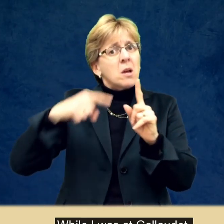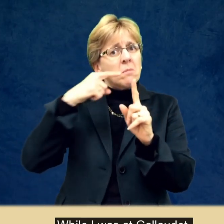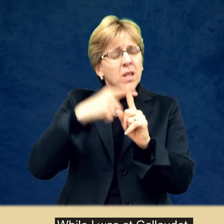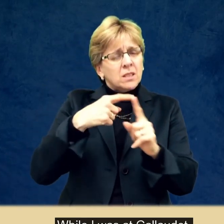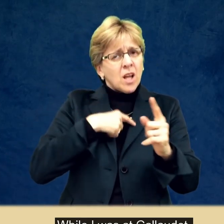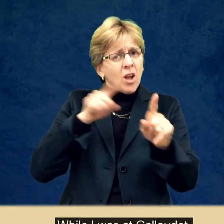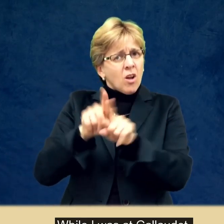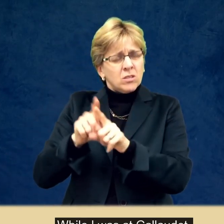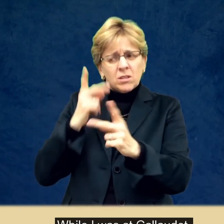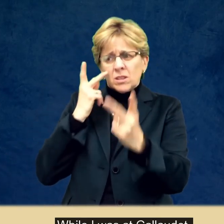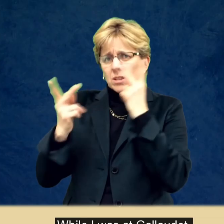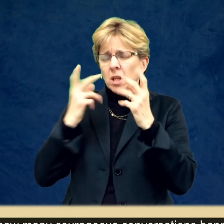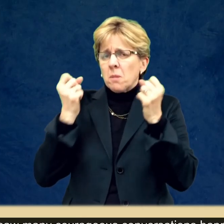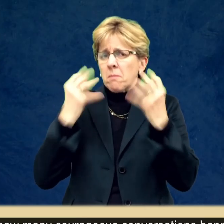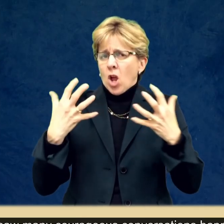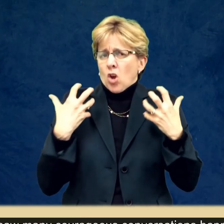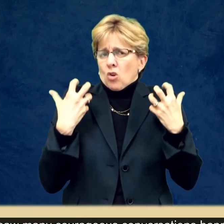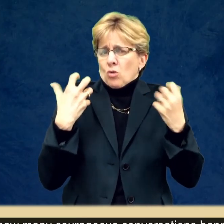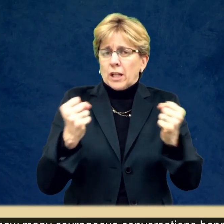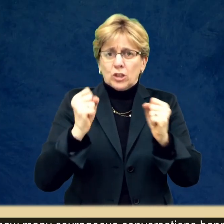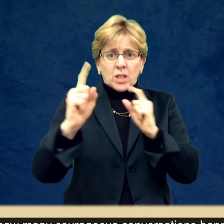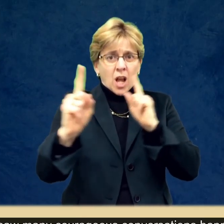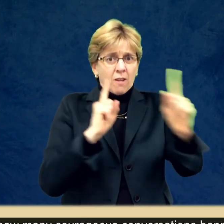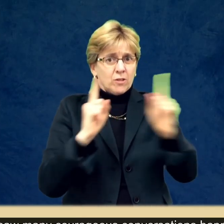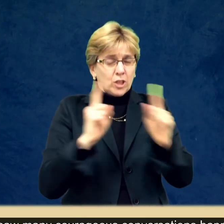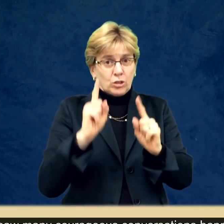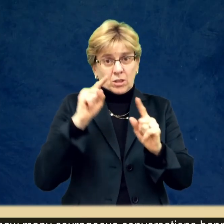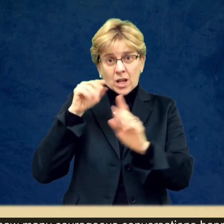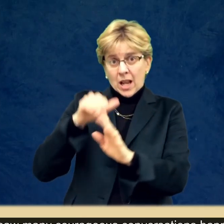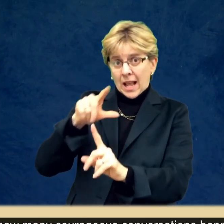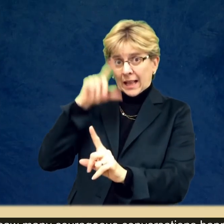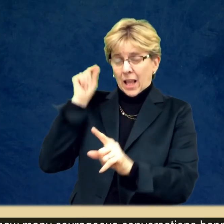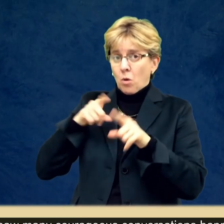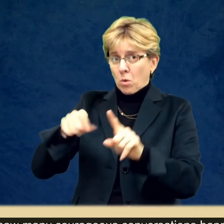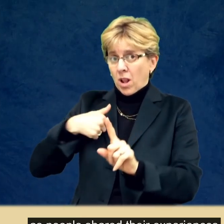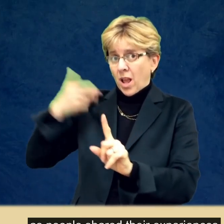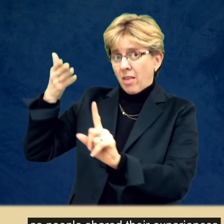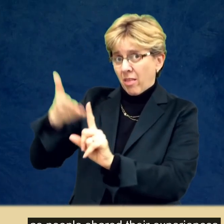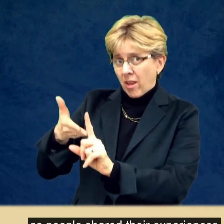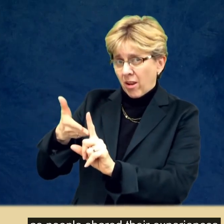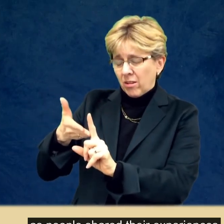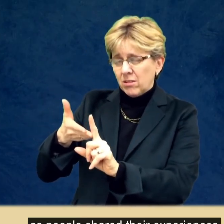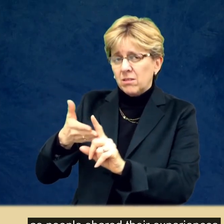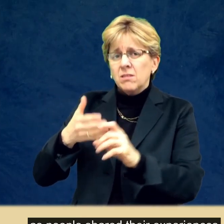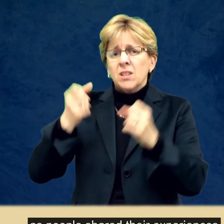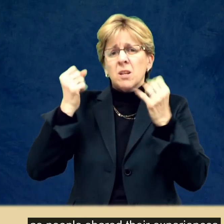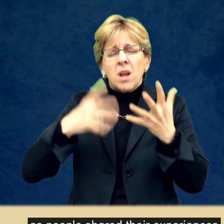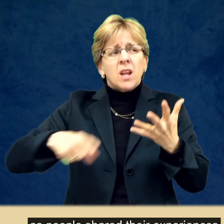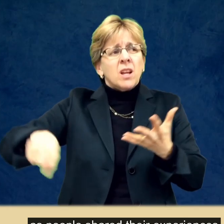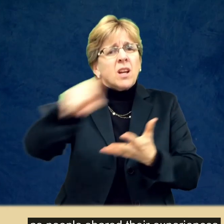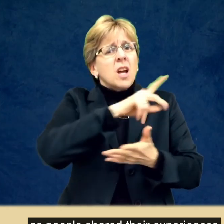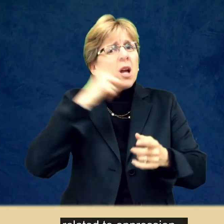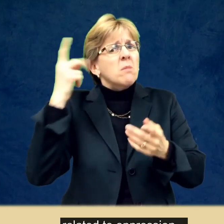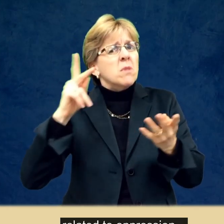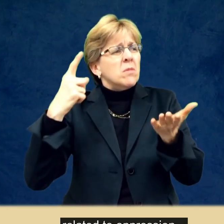While I was at Gallaudet, I saw many courageous conversations happening as people shared their experiences related